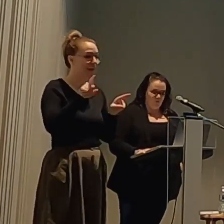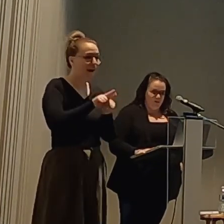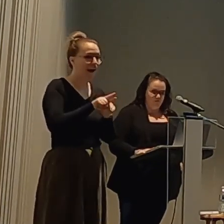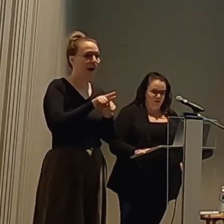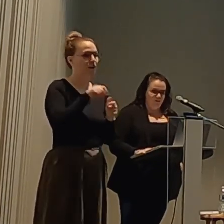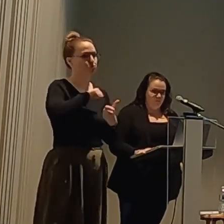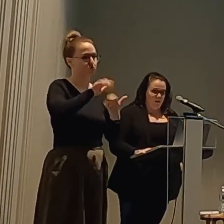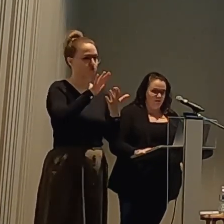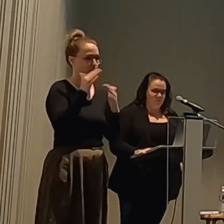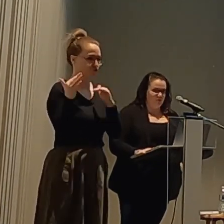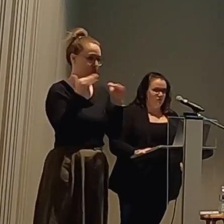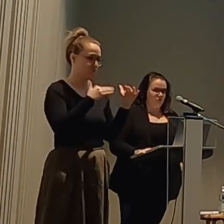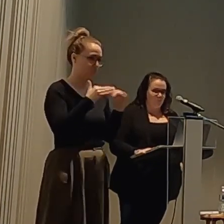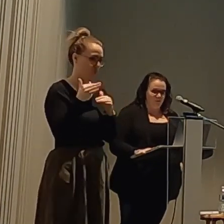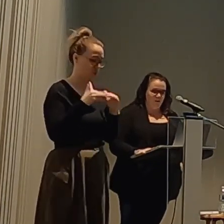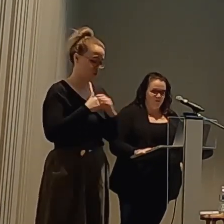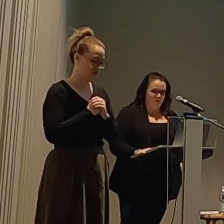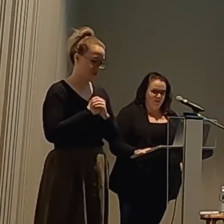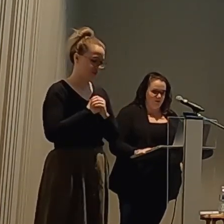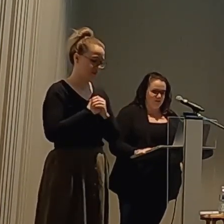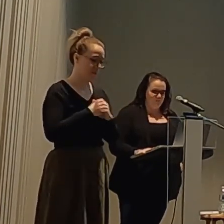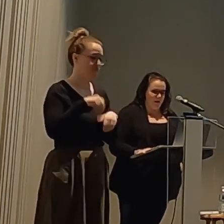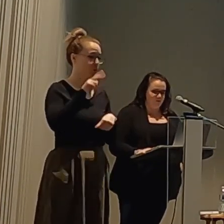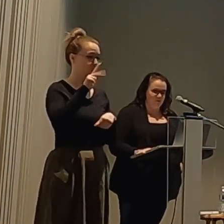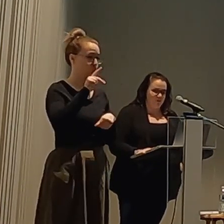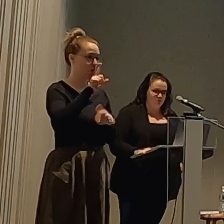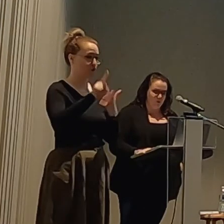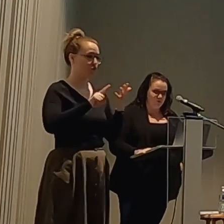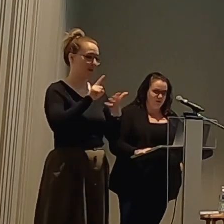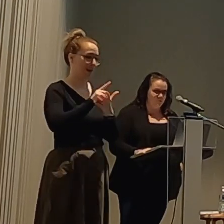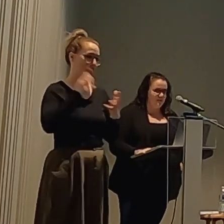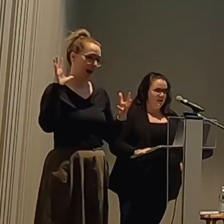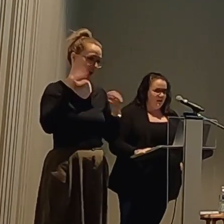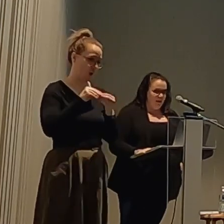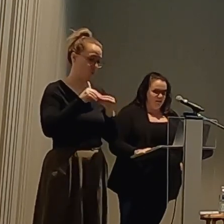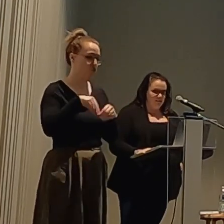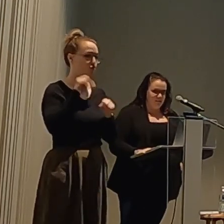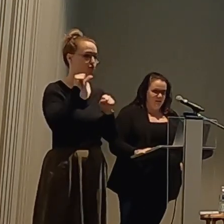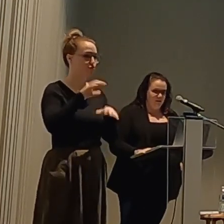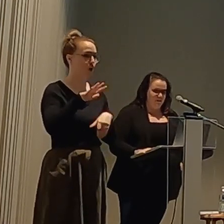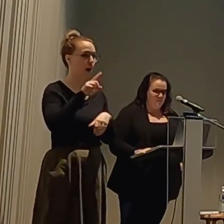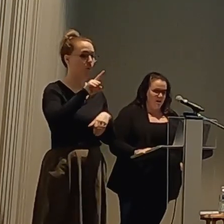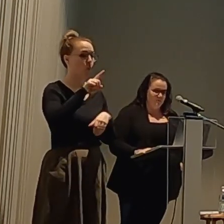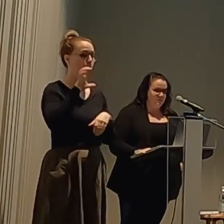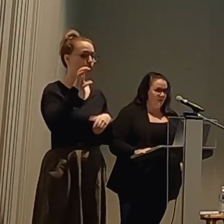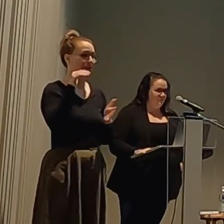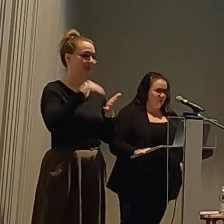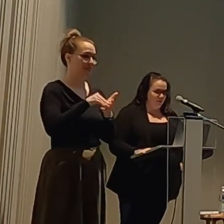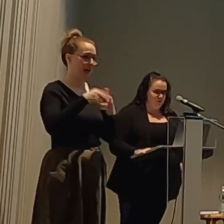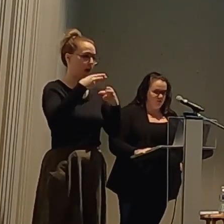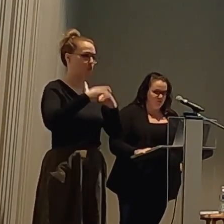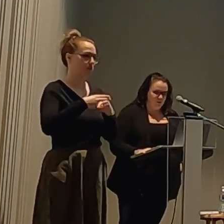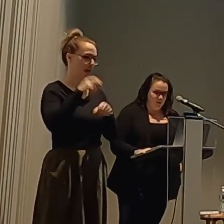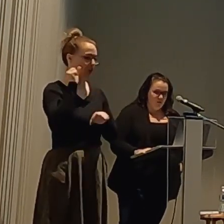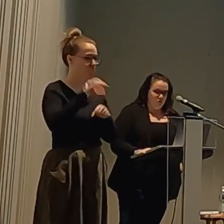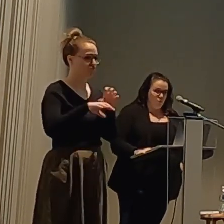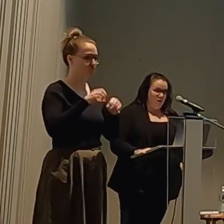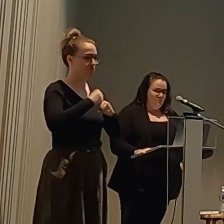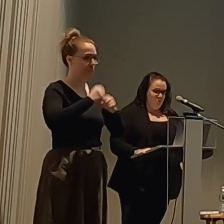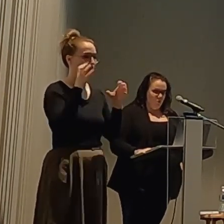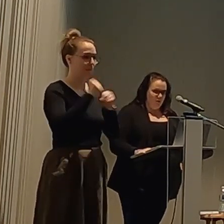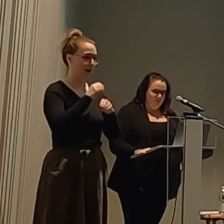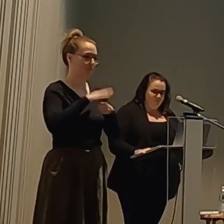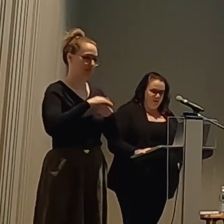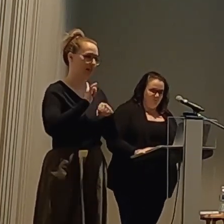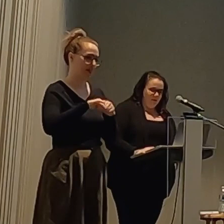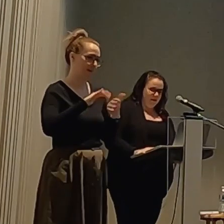hours, 25 bombs dropped 100,000 pounds of explosives and incendiary bombs on the village.